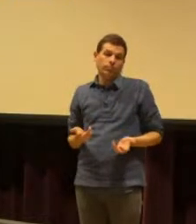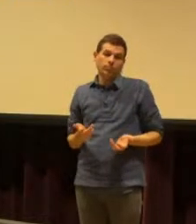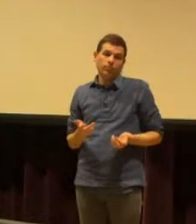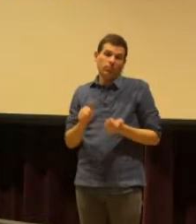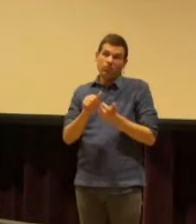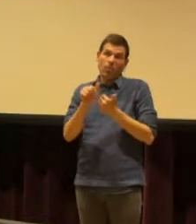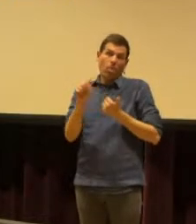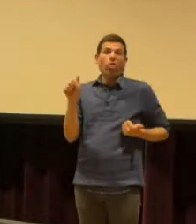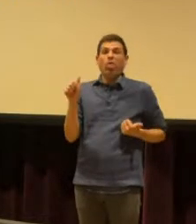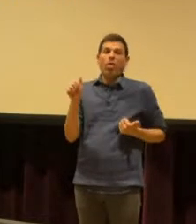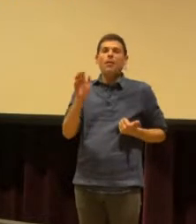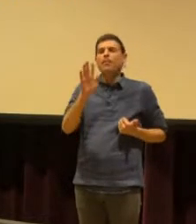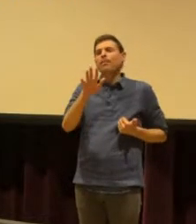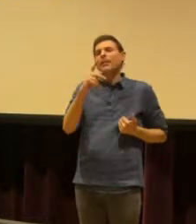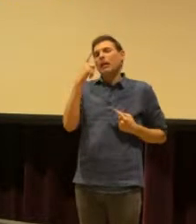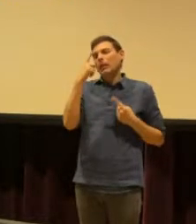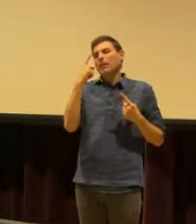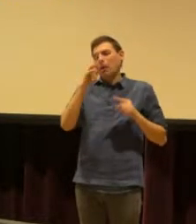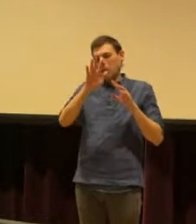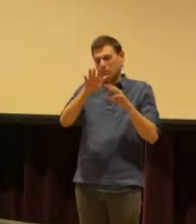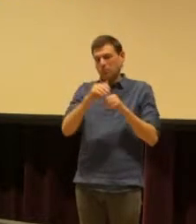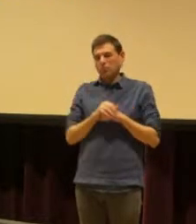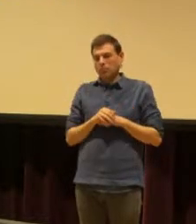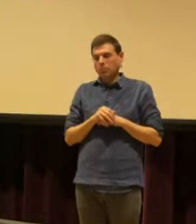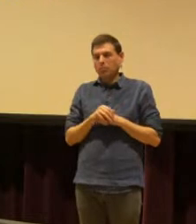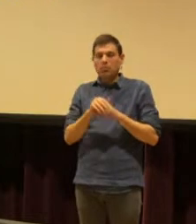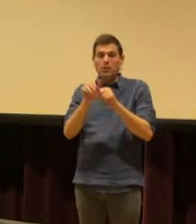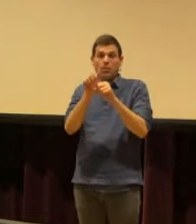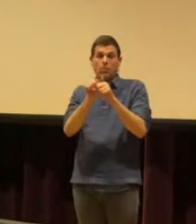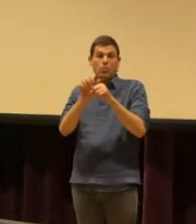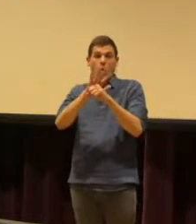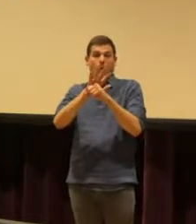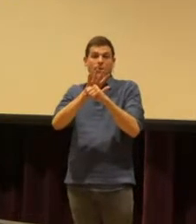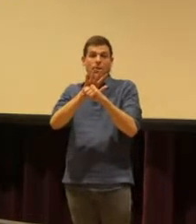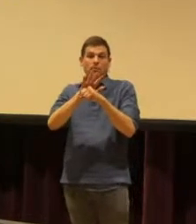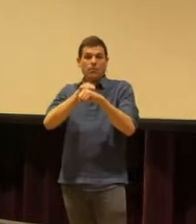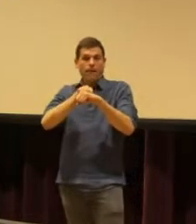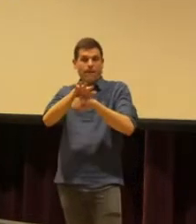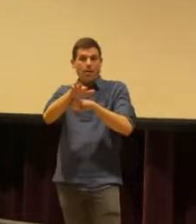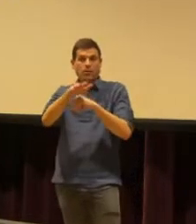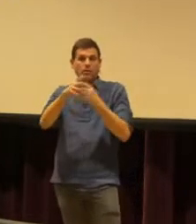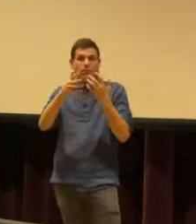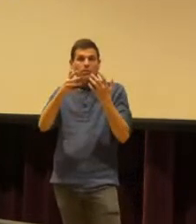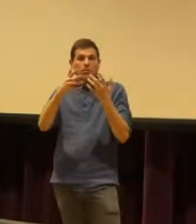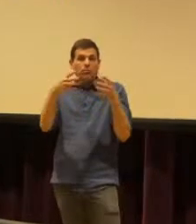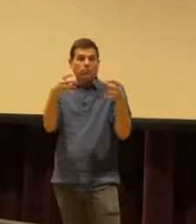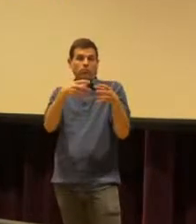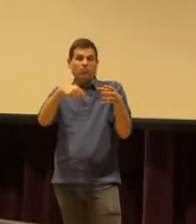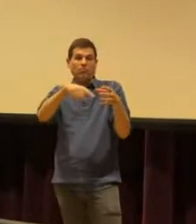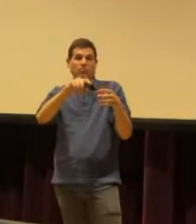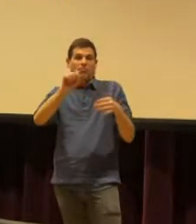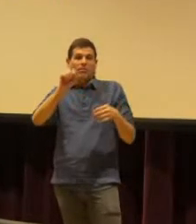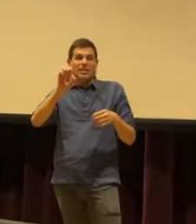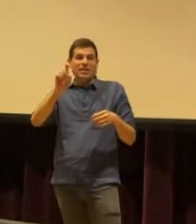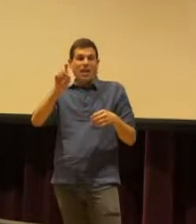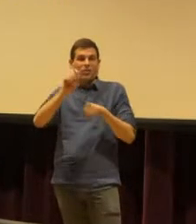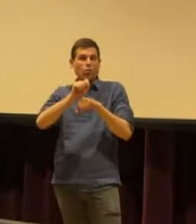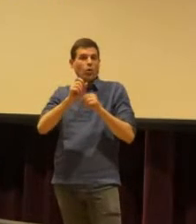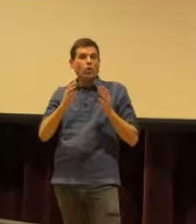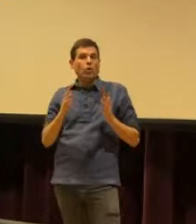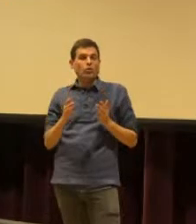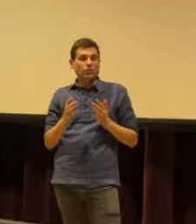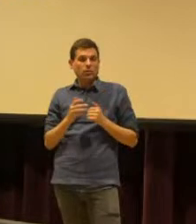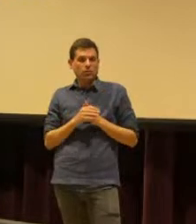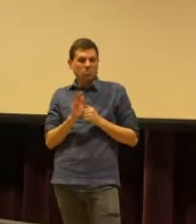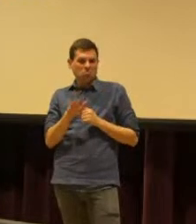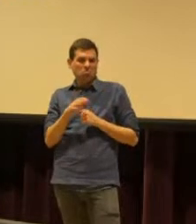let's take a step back and think about what COVID-19 did to sex workers, right? Like, where was